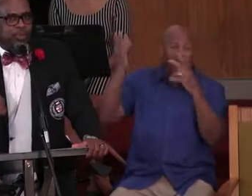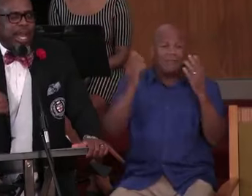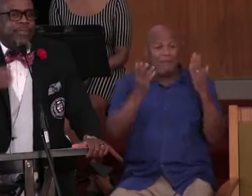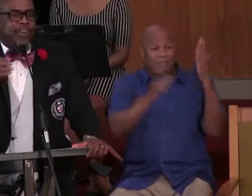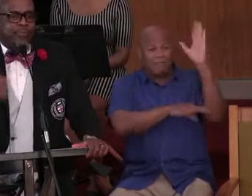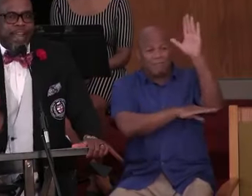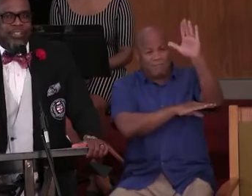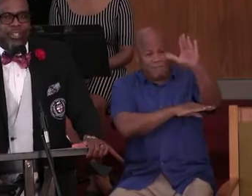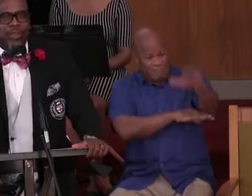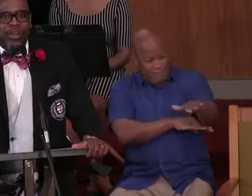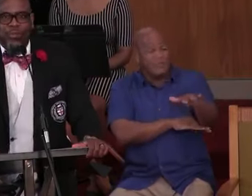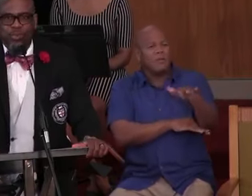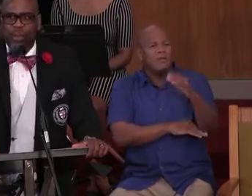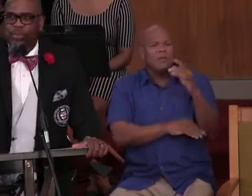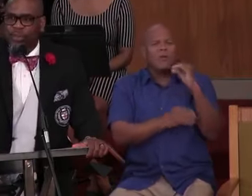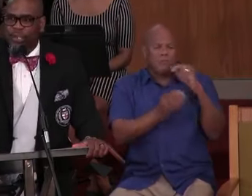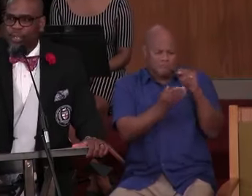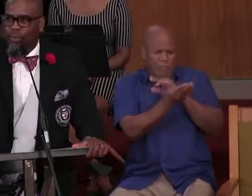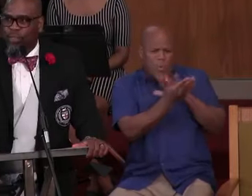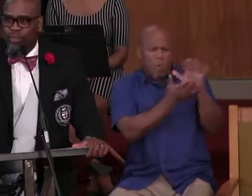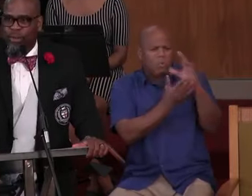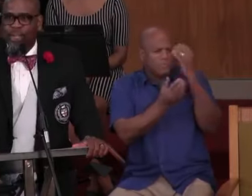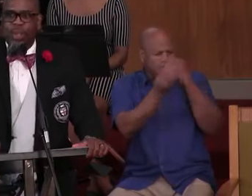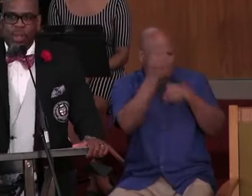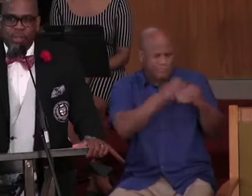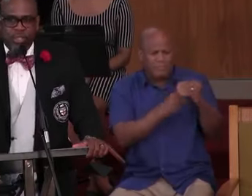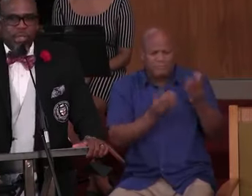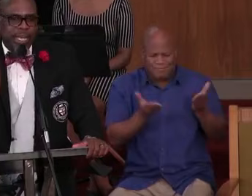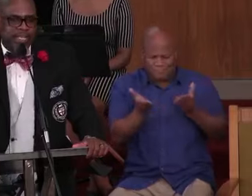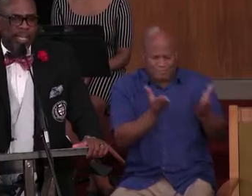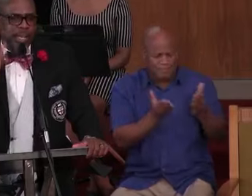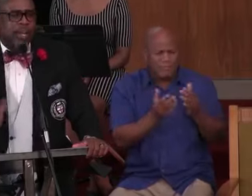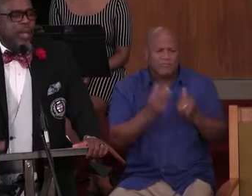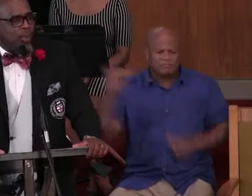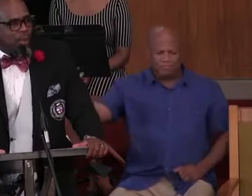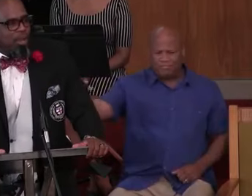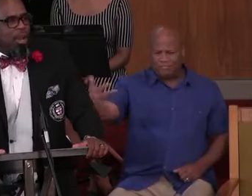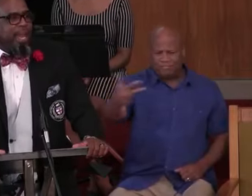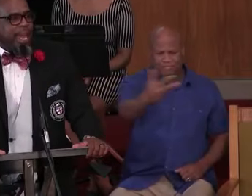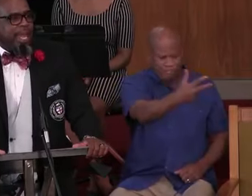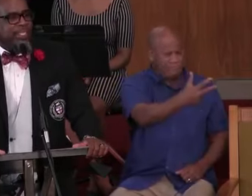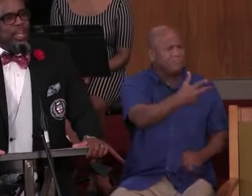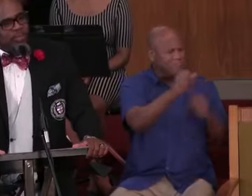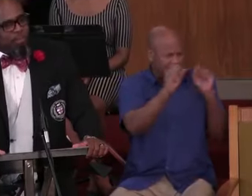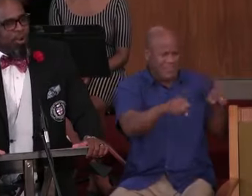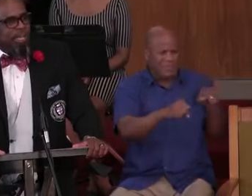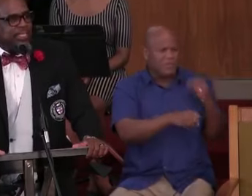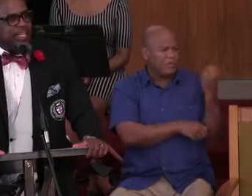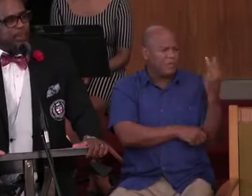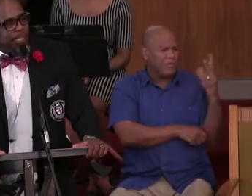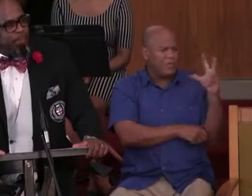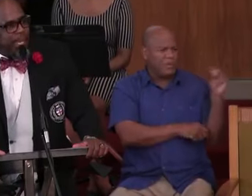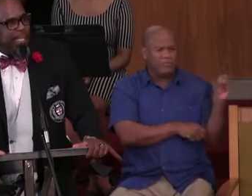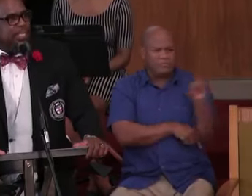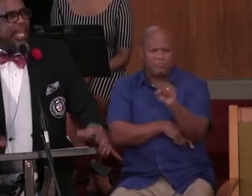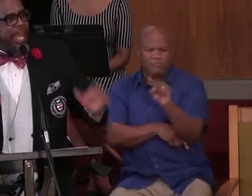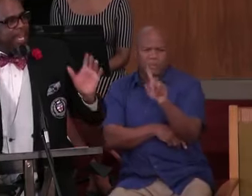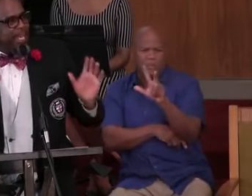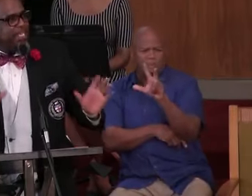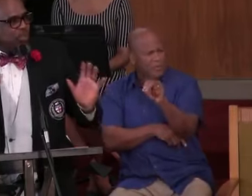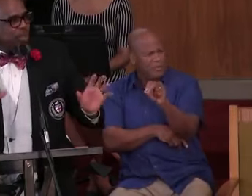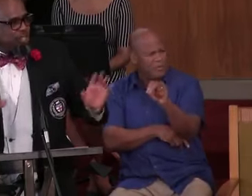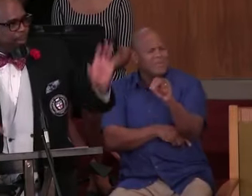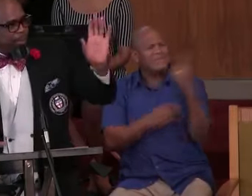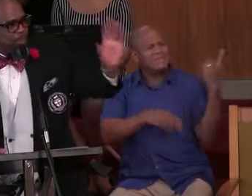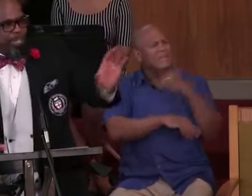in a drive-up fashion from 12:30 to 1:30. So let's hear what God has for us. Let's be blessed and